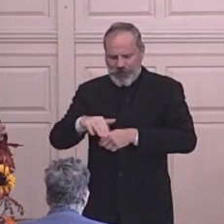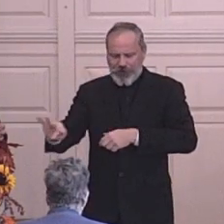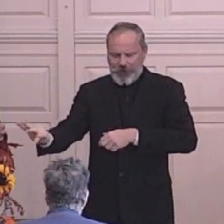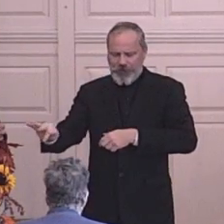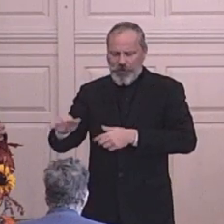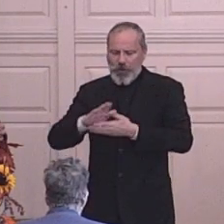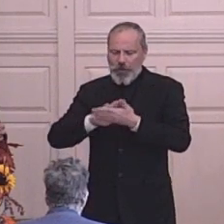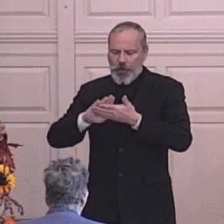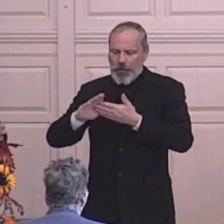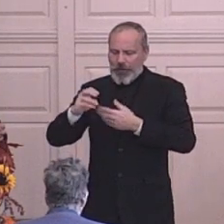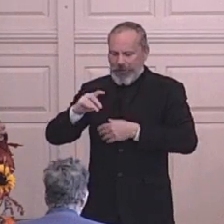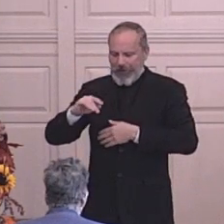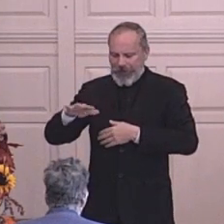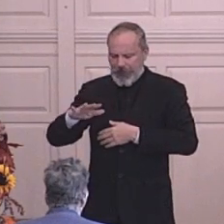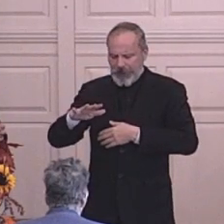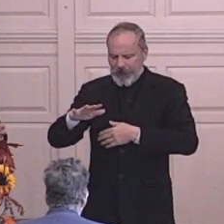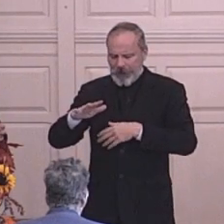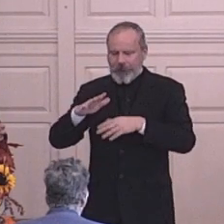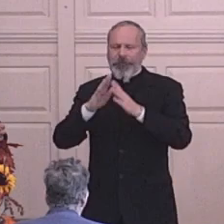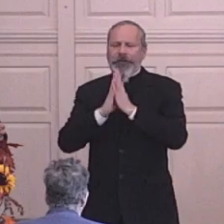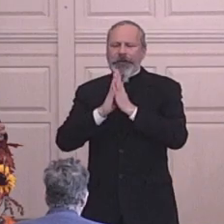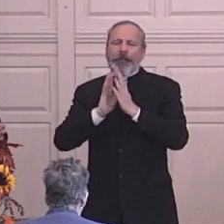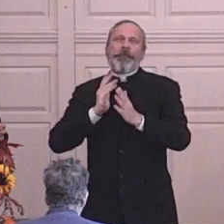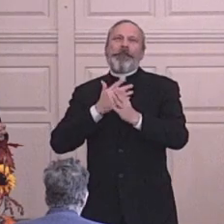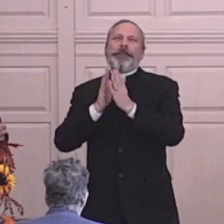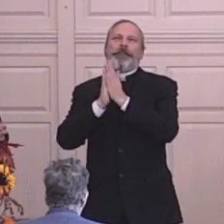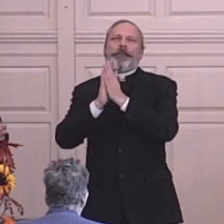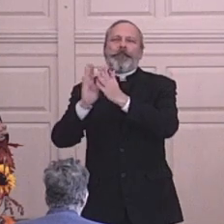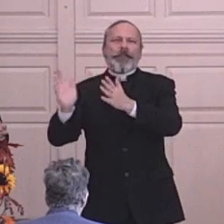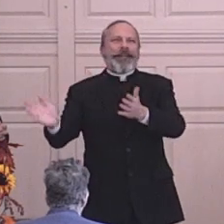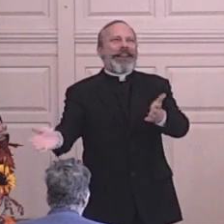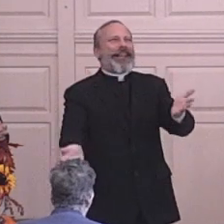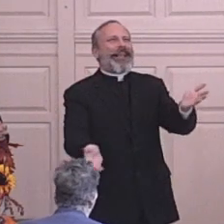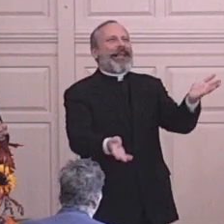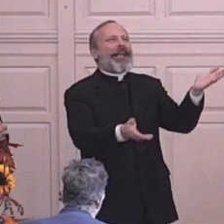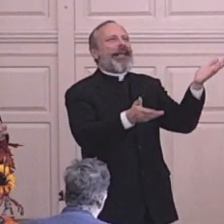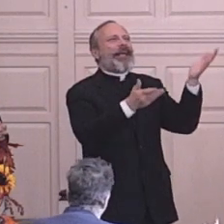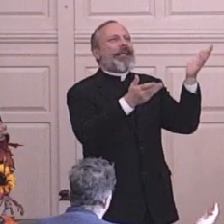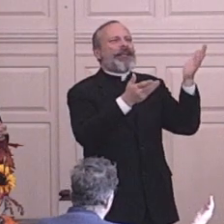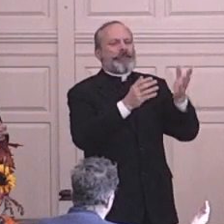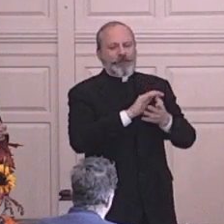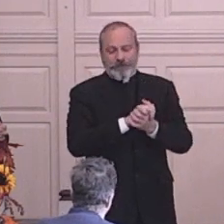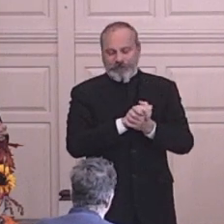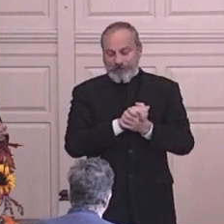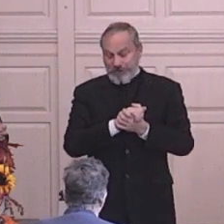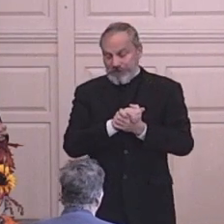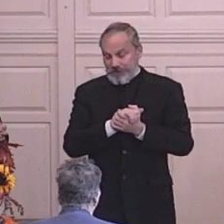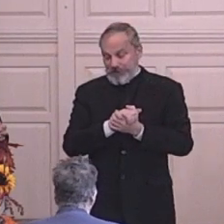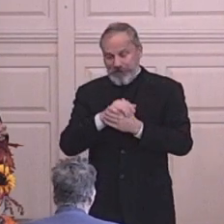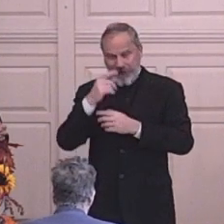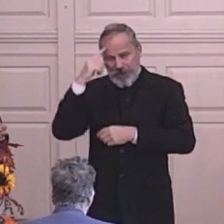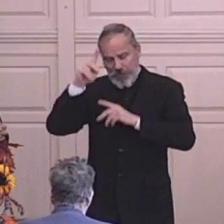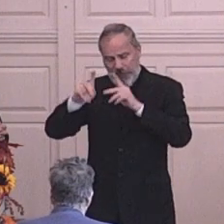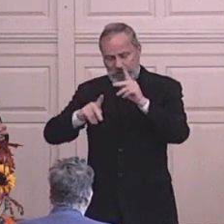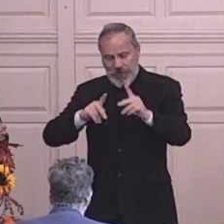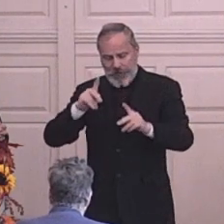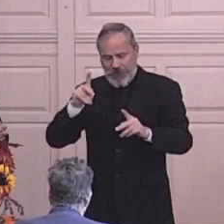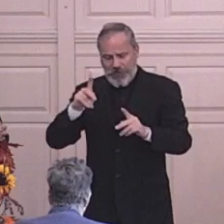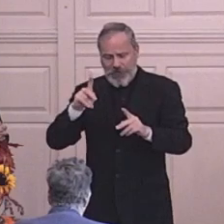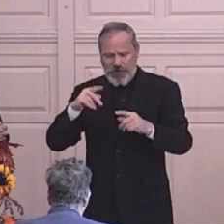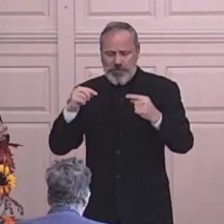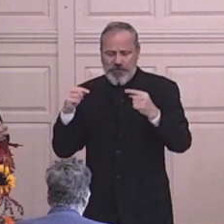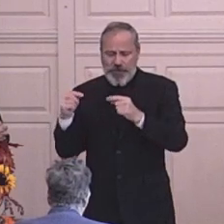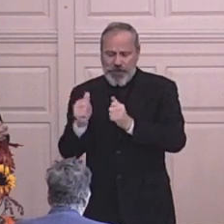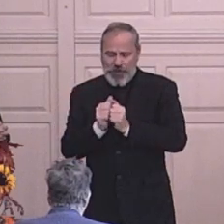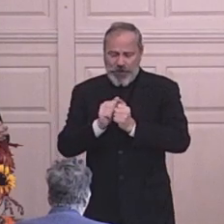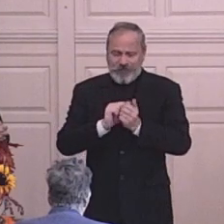Holy Land, we pray to the Lord. Lord, hear our prayer. For those of us who are struggling